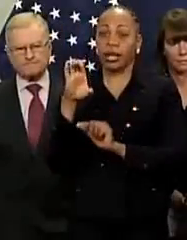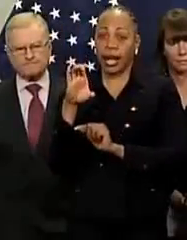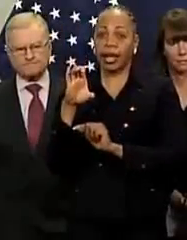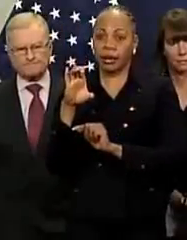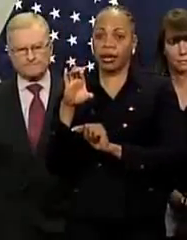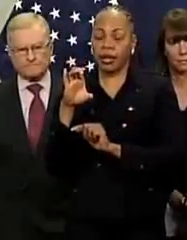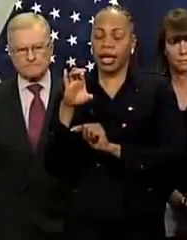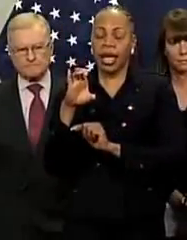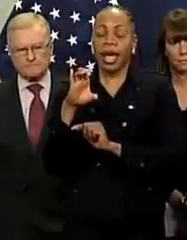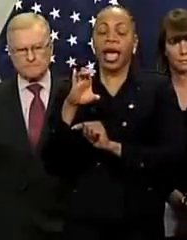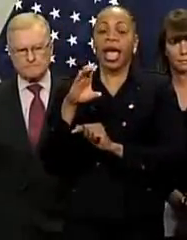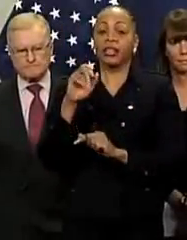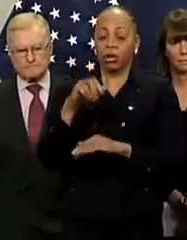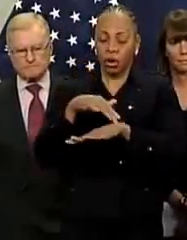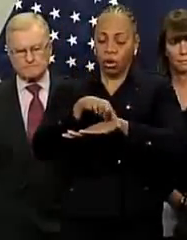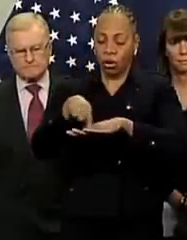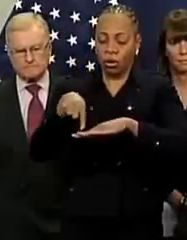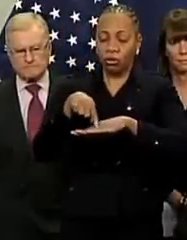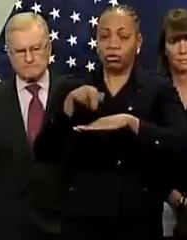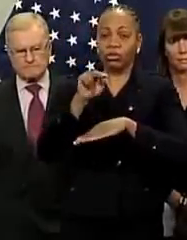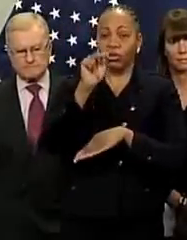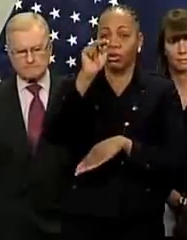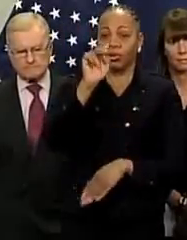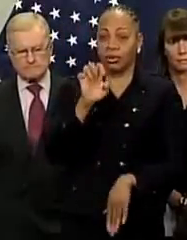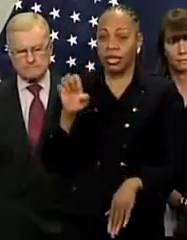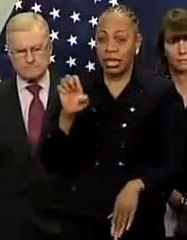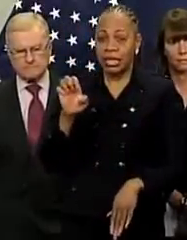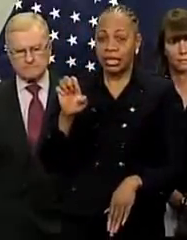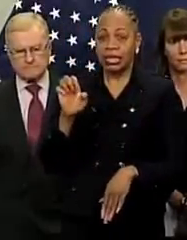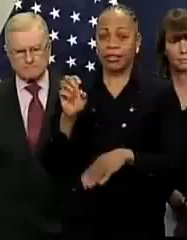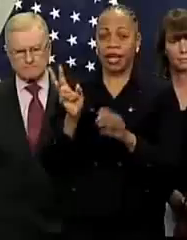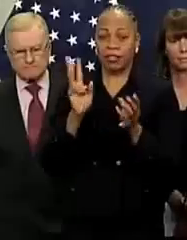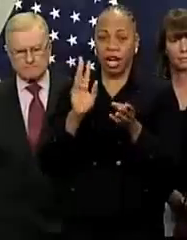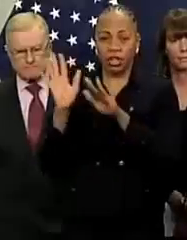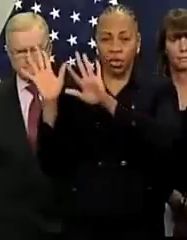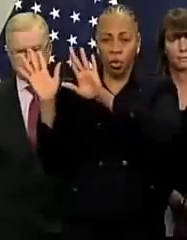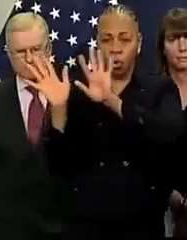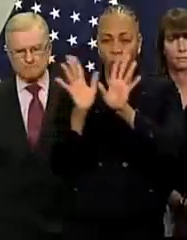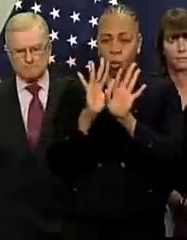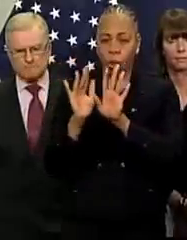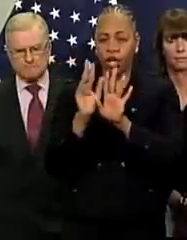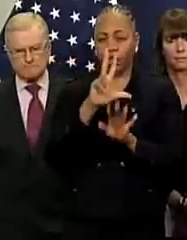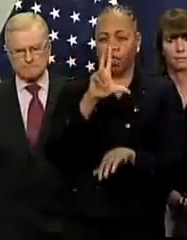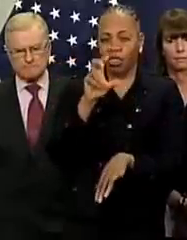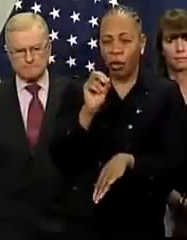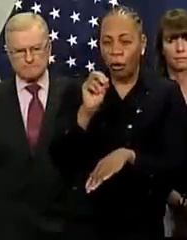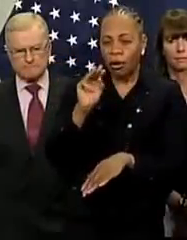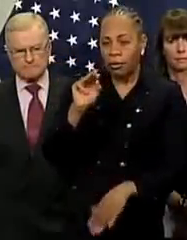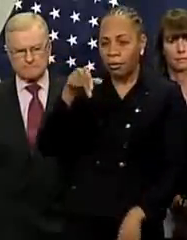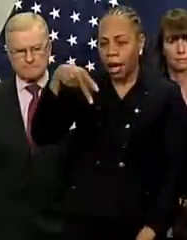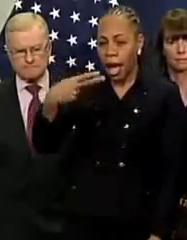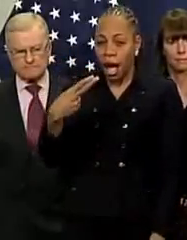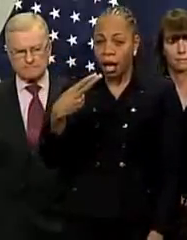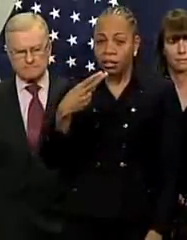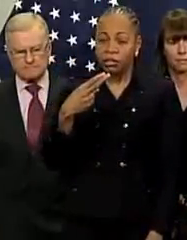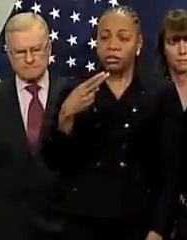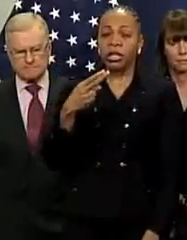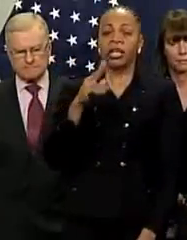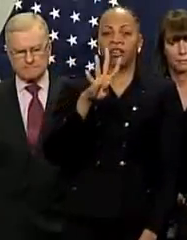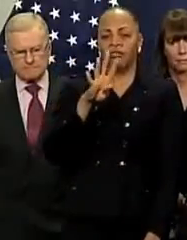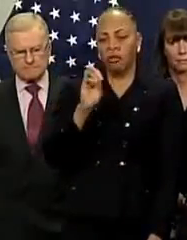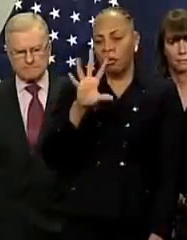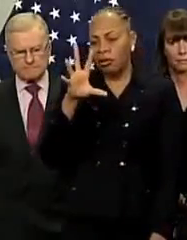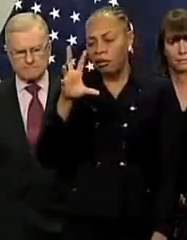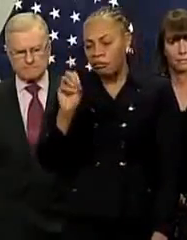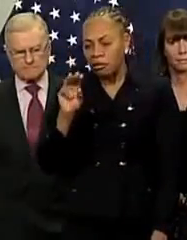coastal northeaster we'll see sustained winds of 10 to 30 m an hour gusts up to 40 or 50 m an hour